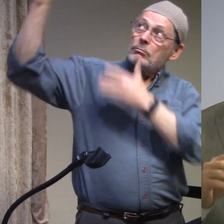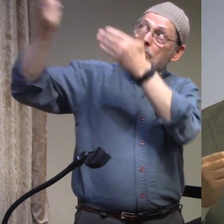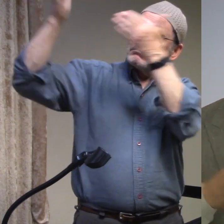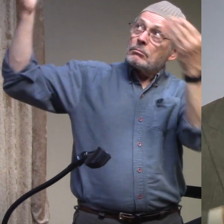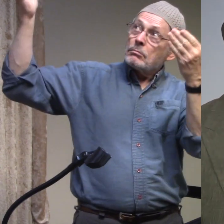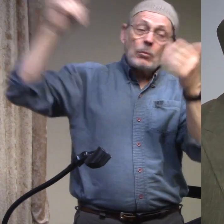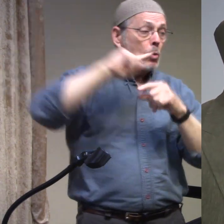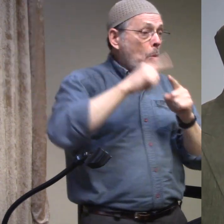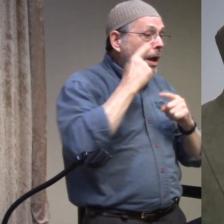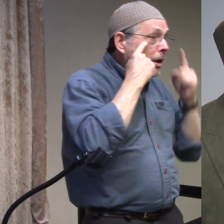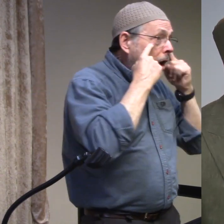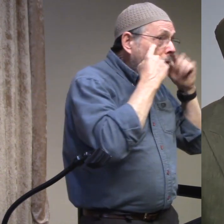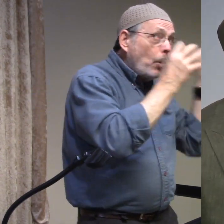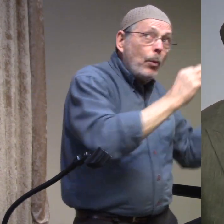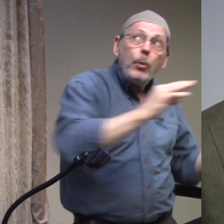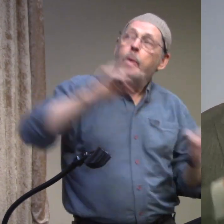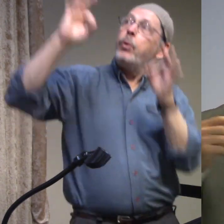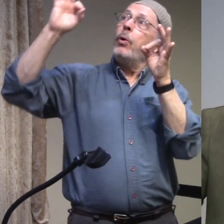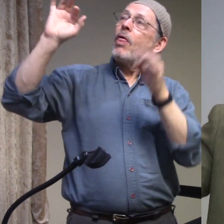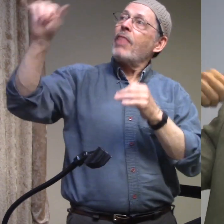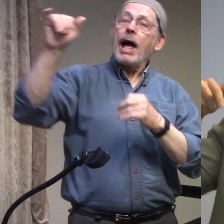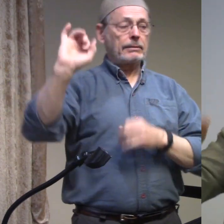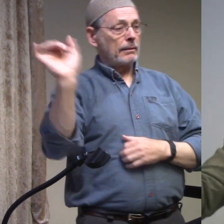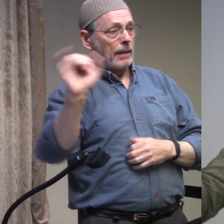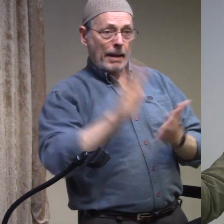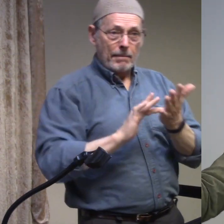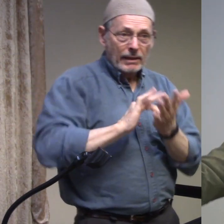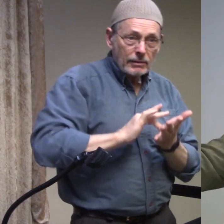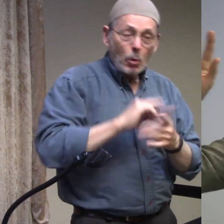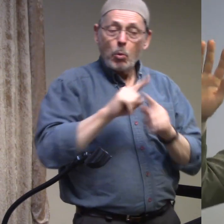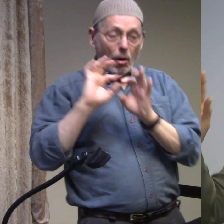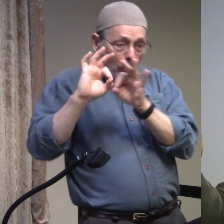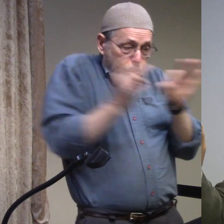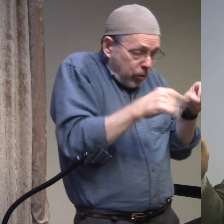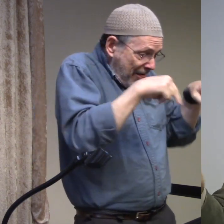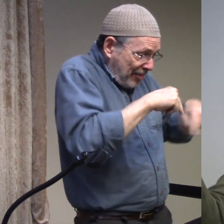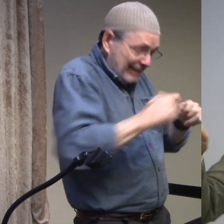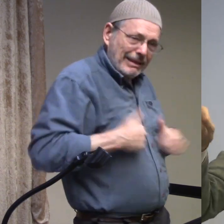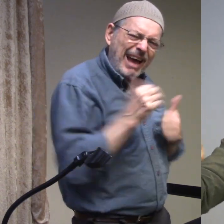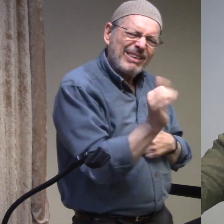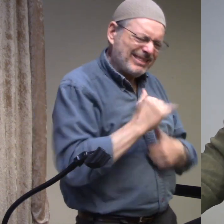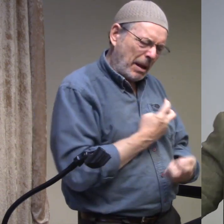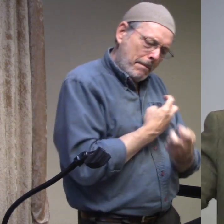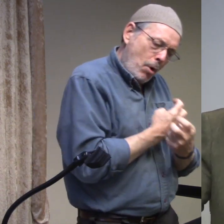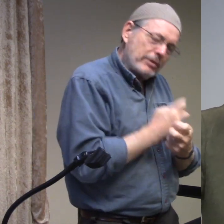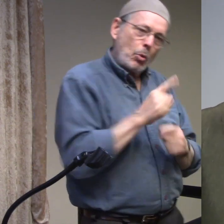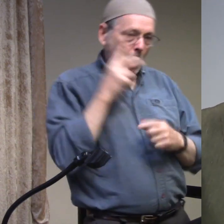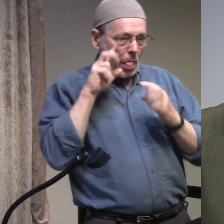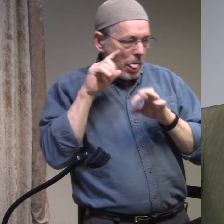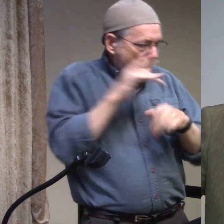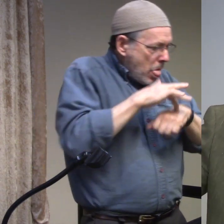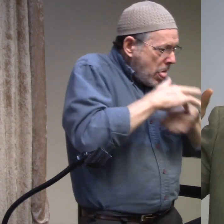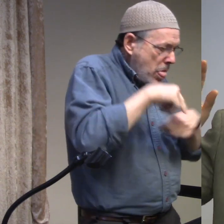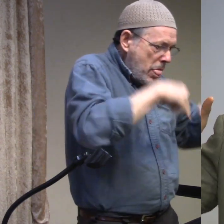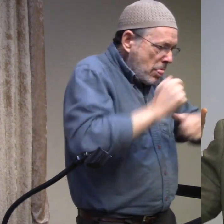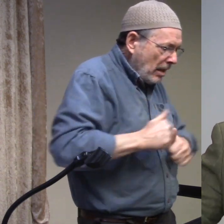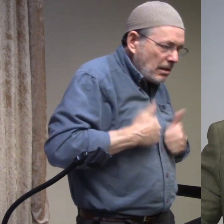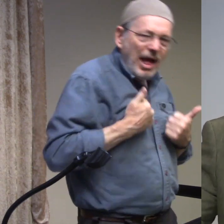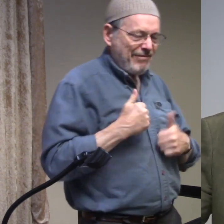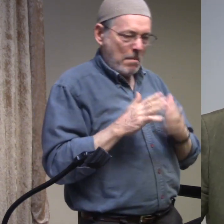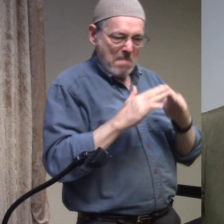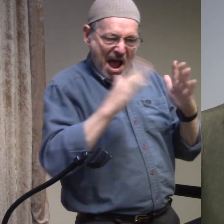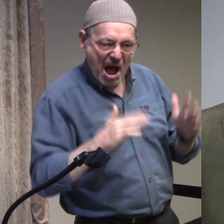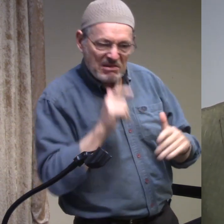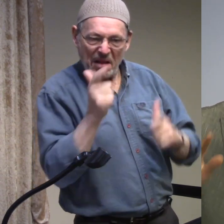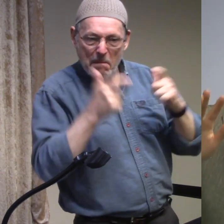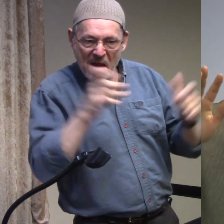the next life, it's medicine. And when we put our eyes on this life, it's poison. Because when we put our eyes on this life, my house is not big